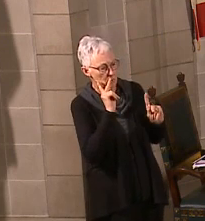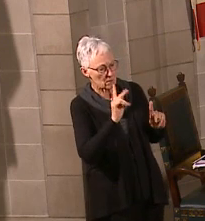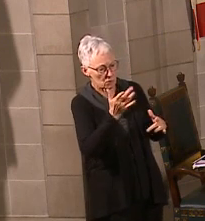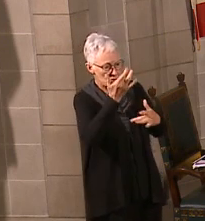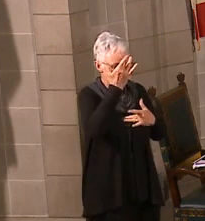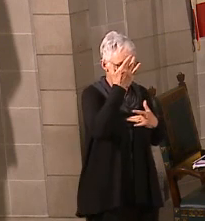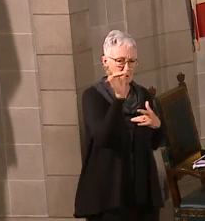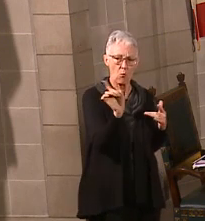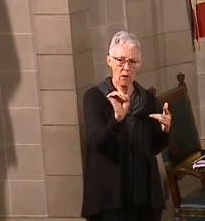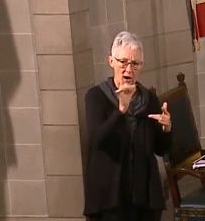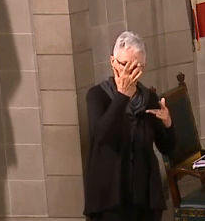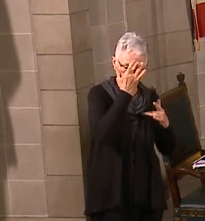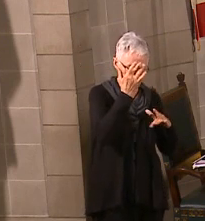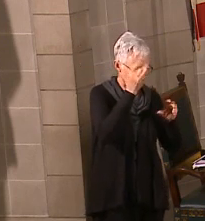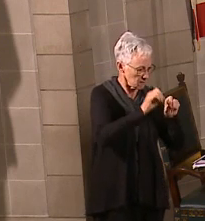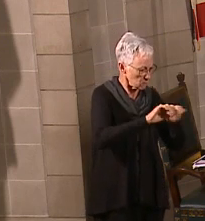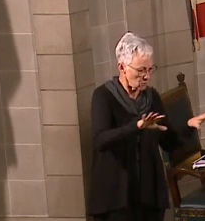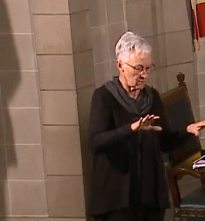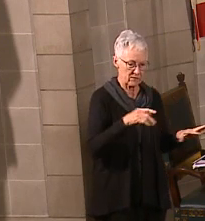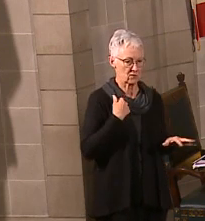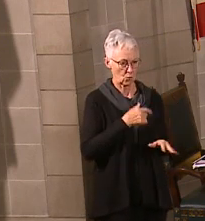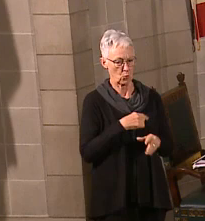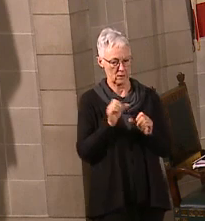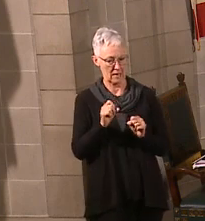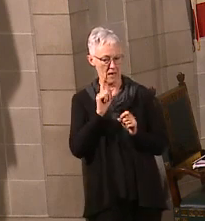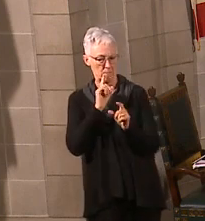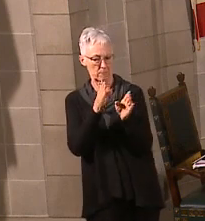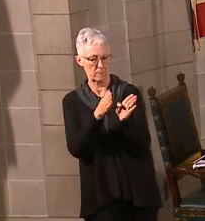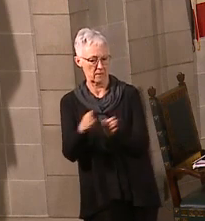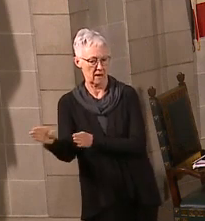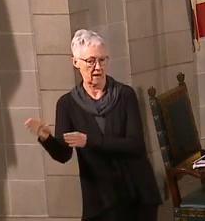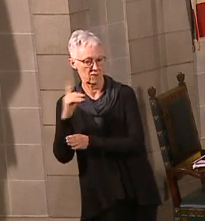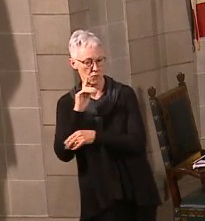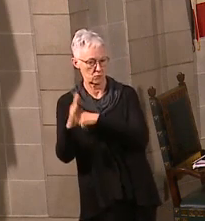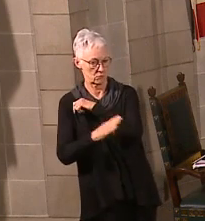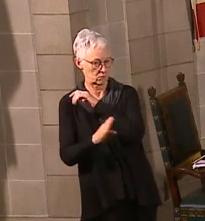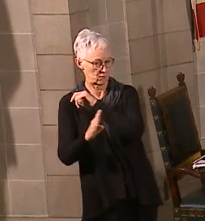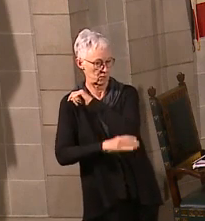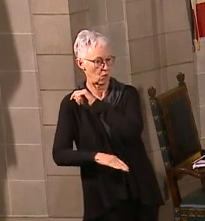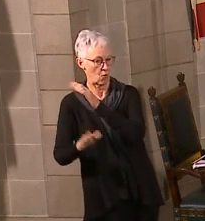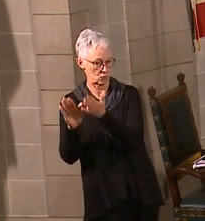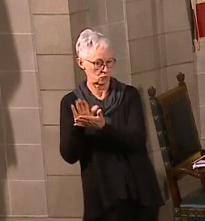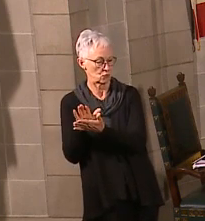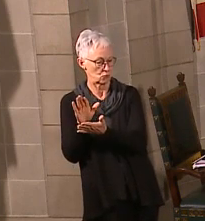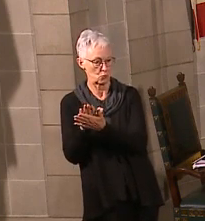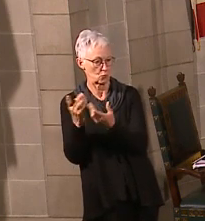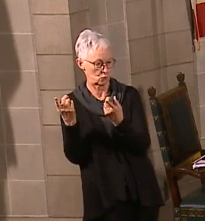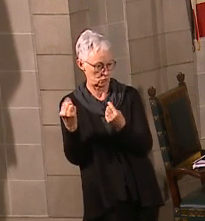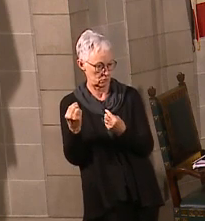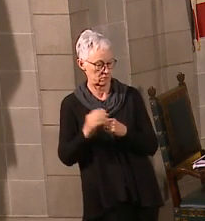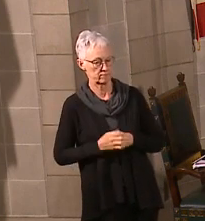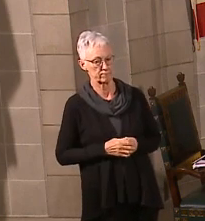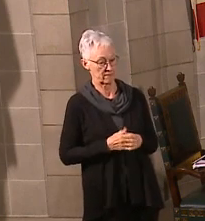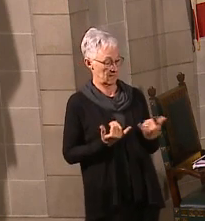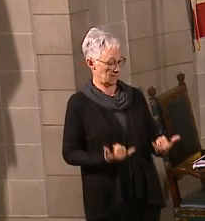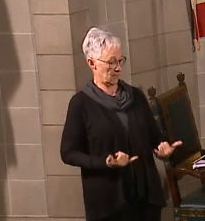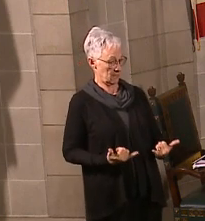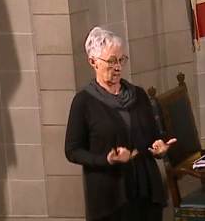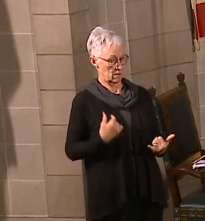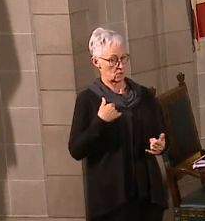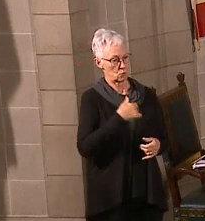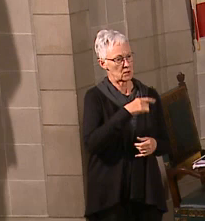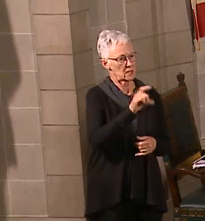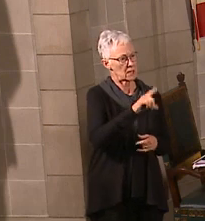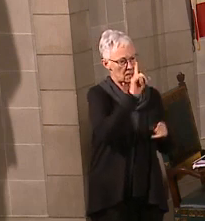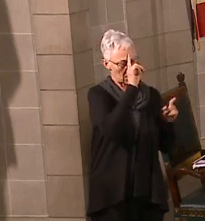know and understand and can provide some of that planning. In the meantime, it's really important that we organize and plan for the various contingencies that